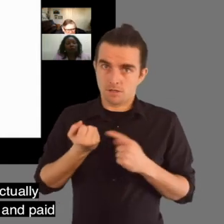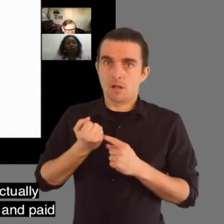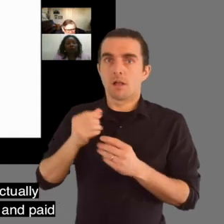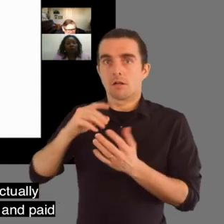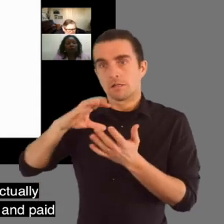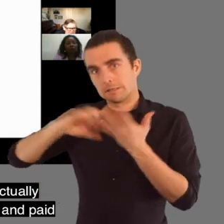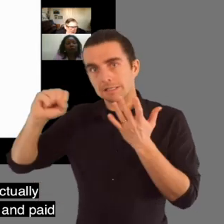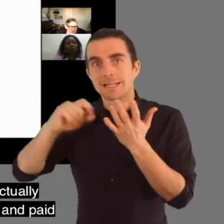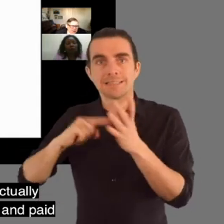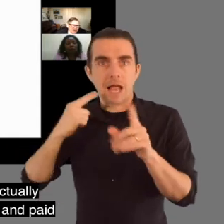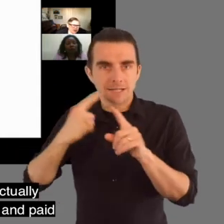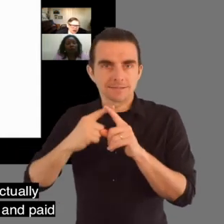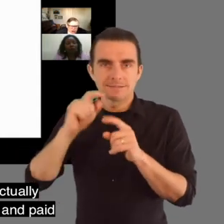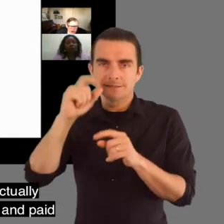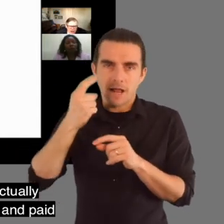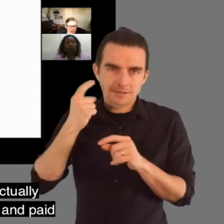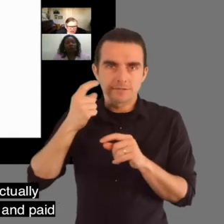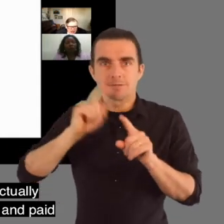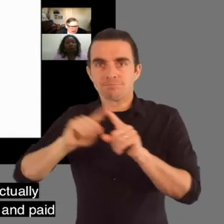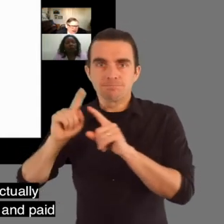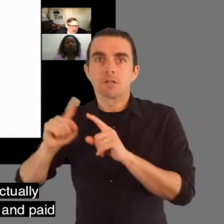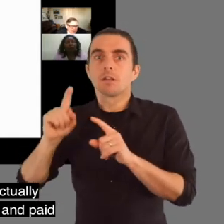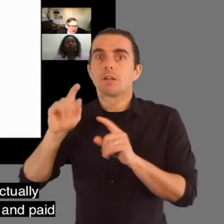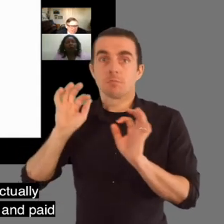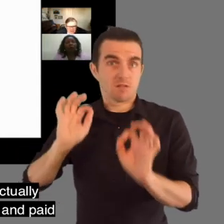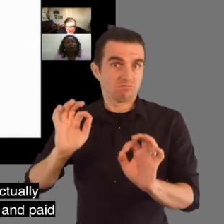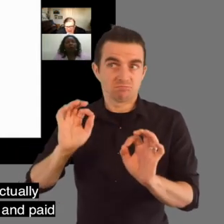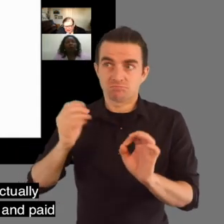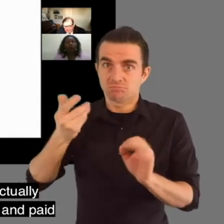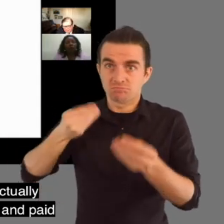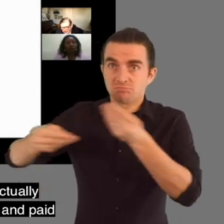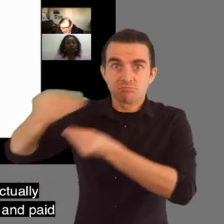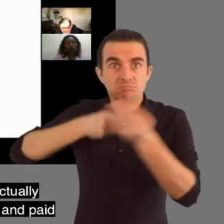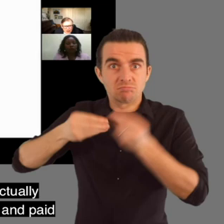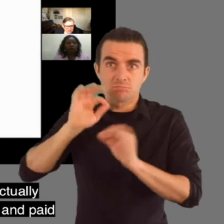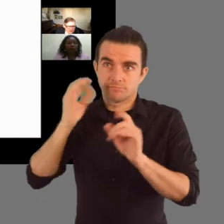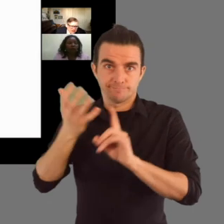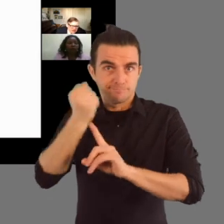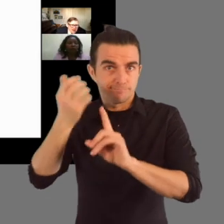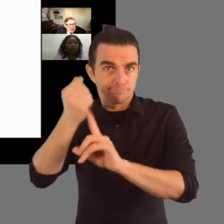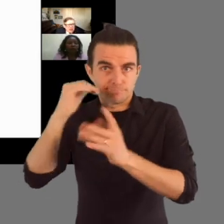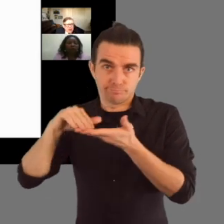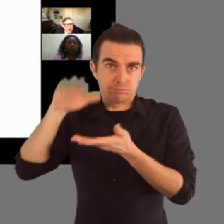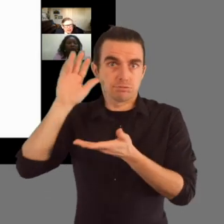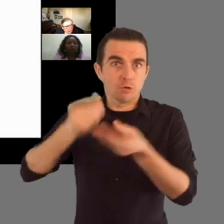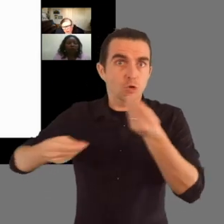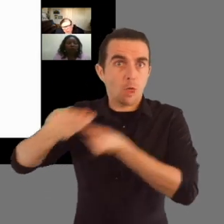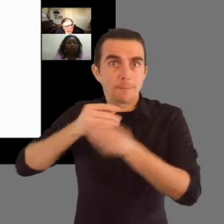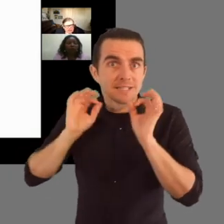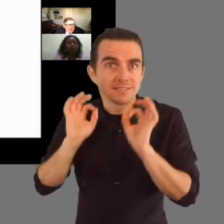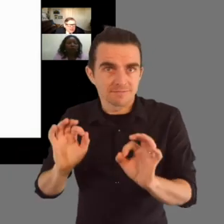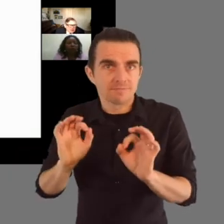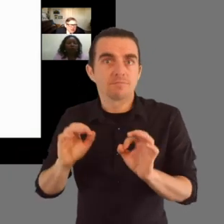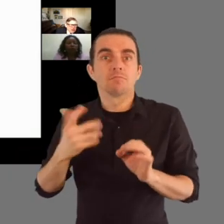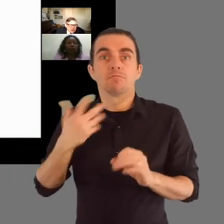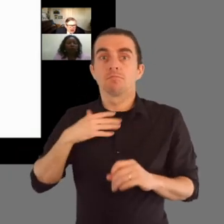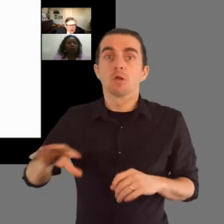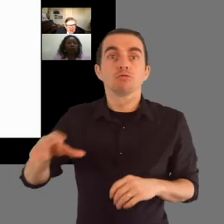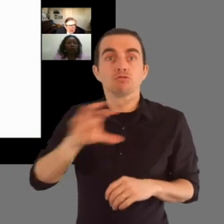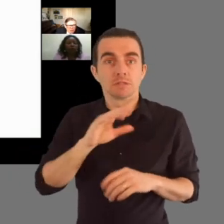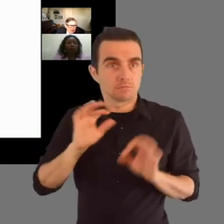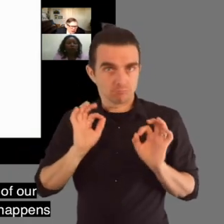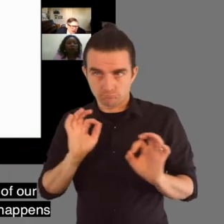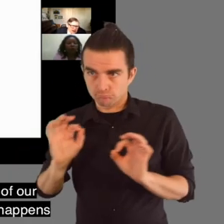wider tax base of people actually earning money that can be taxed and pay for services. So it's a win-win